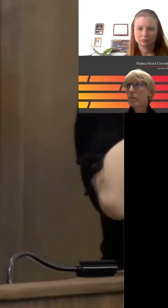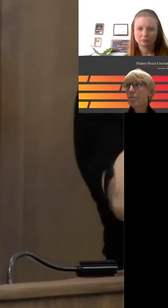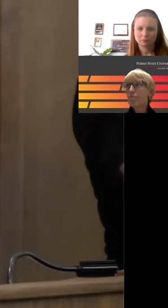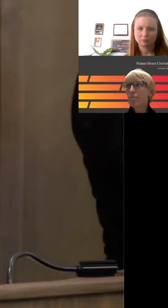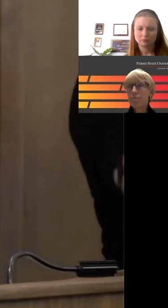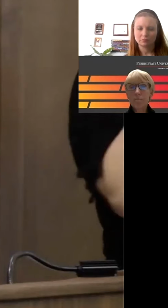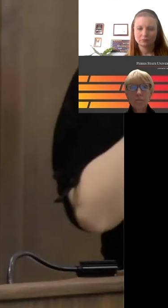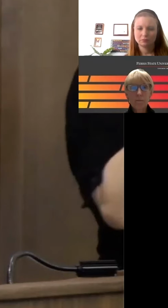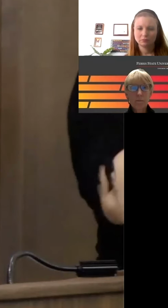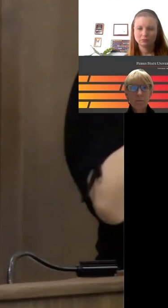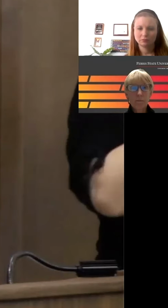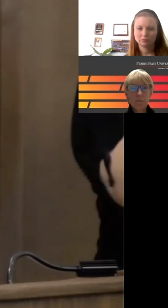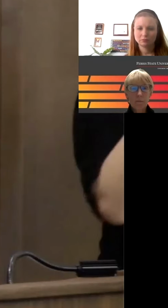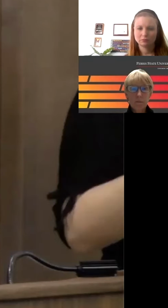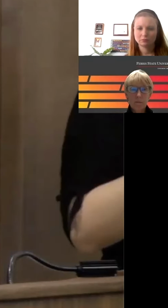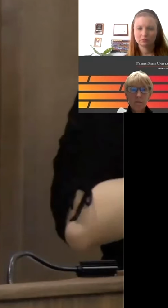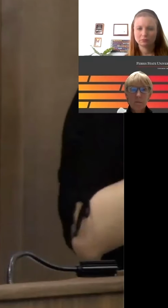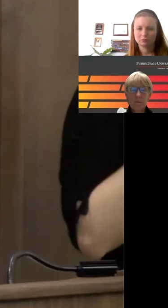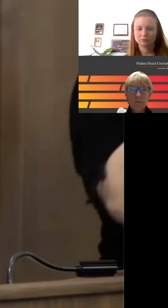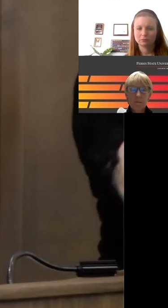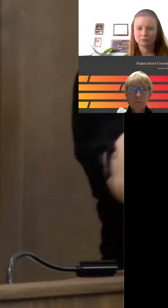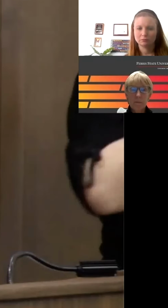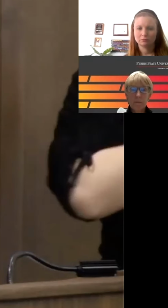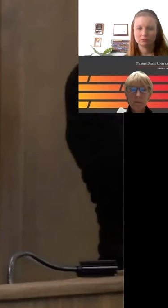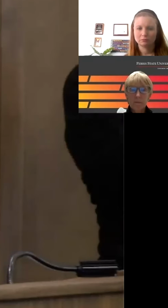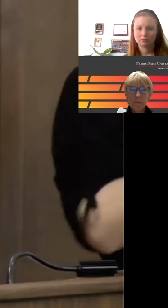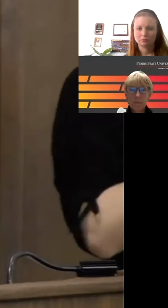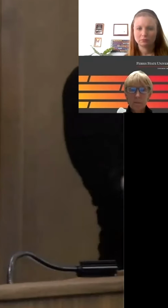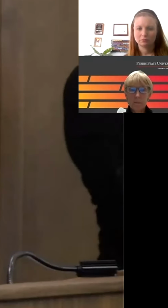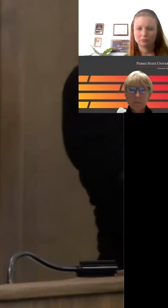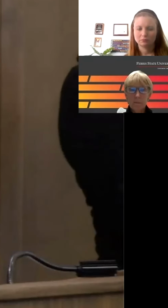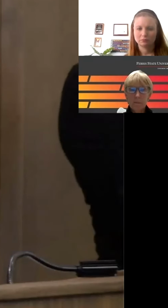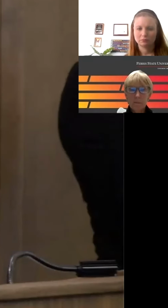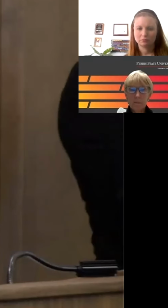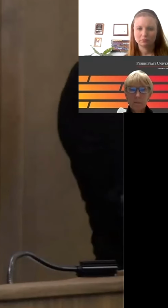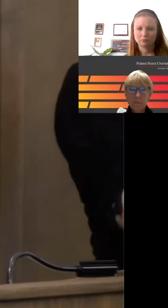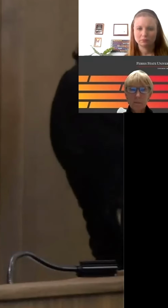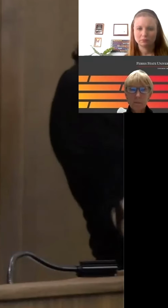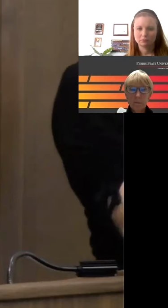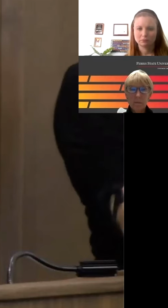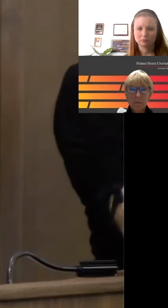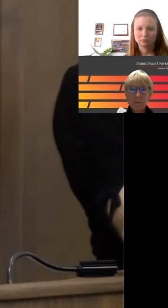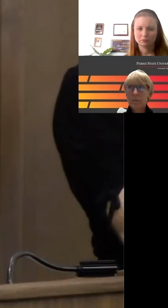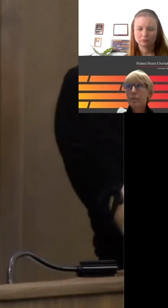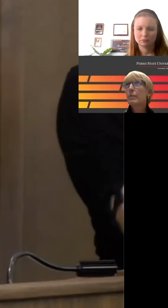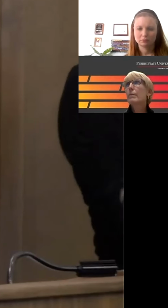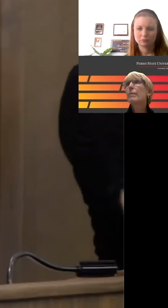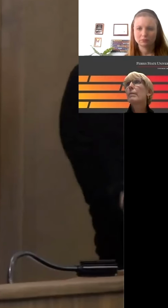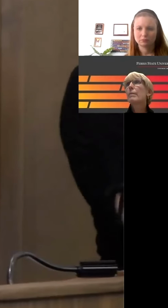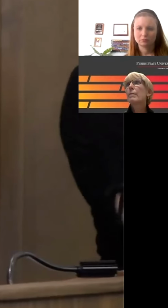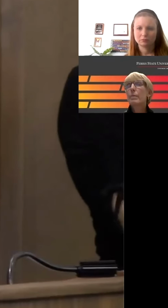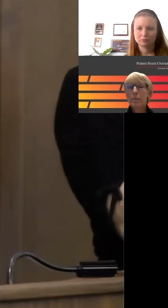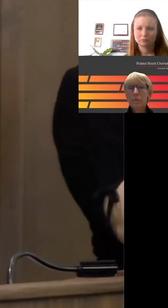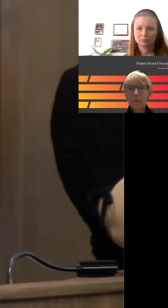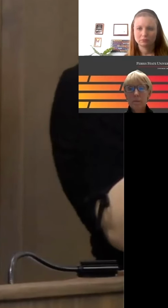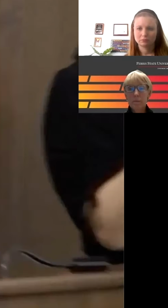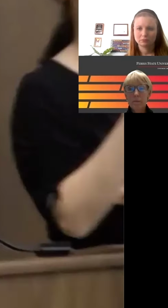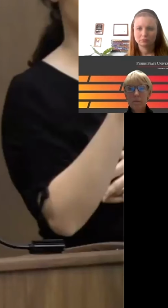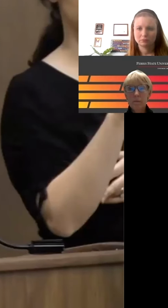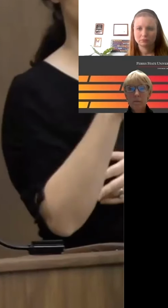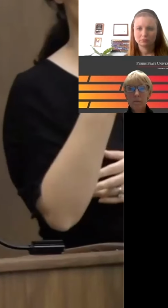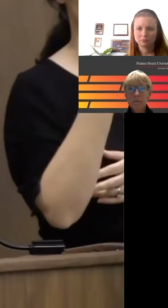was. I will be reading a passage from the 1915 Michigan Manual of Freedmen's Progress.